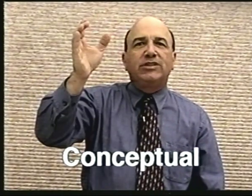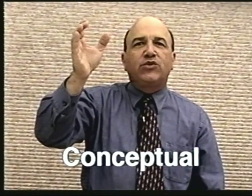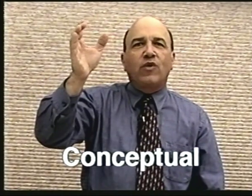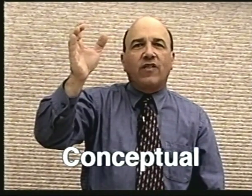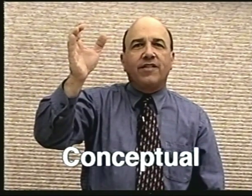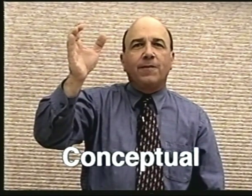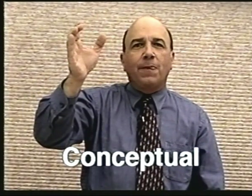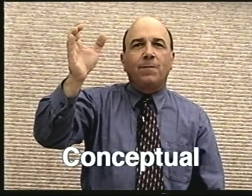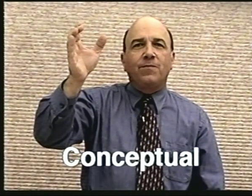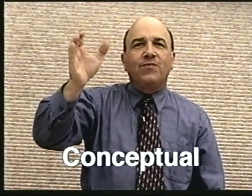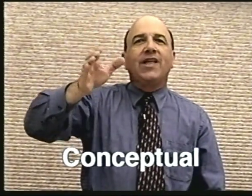Conceptual,